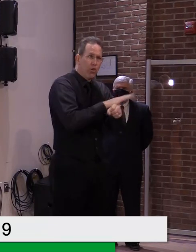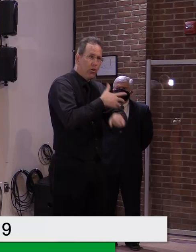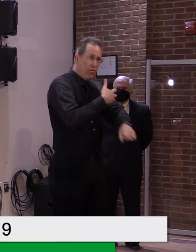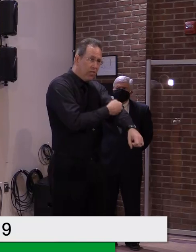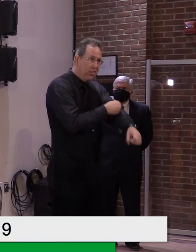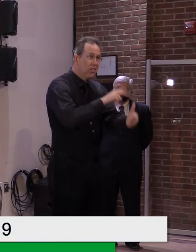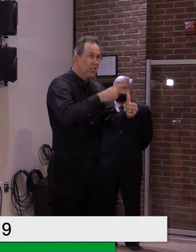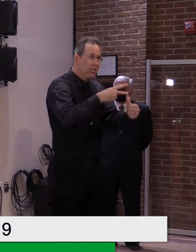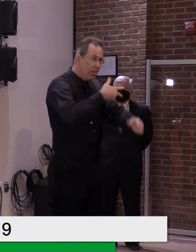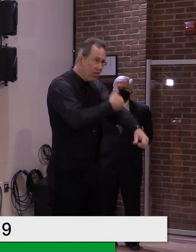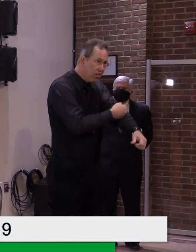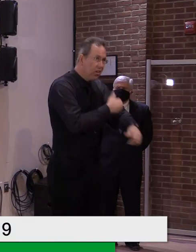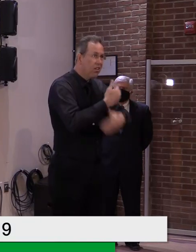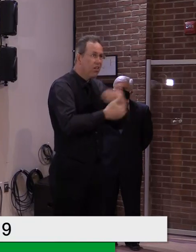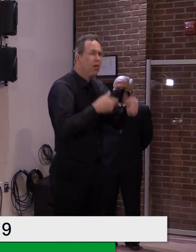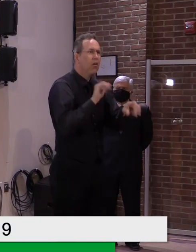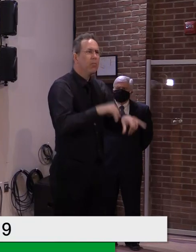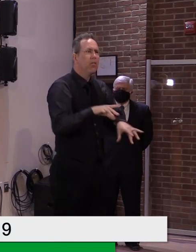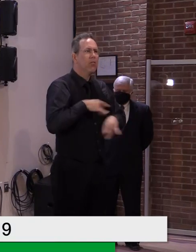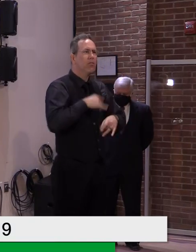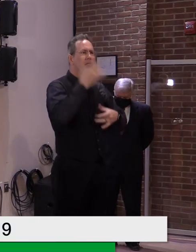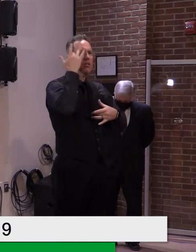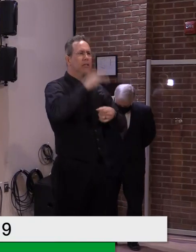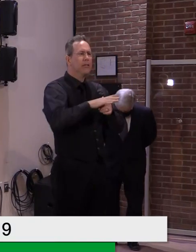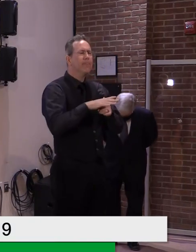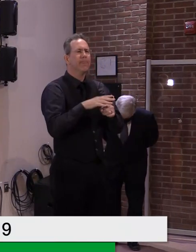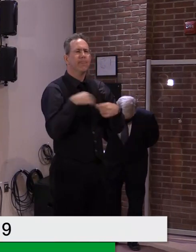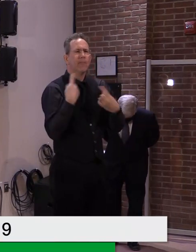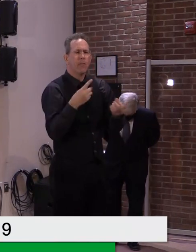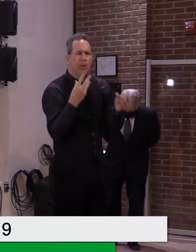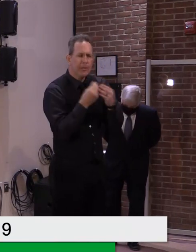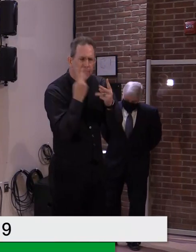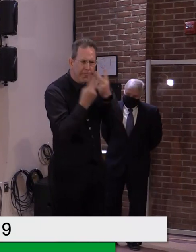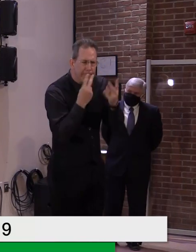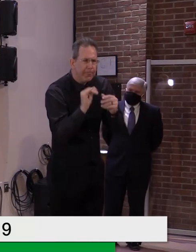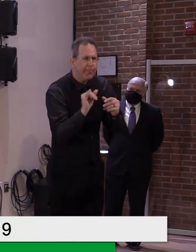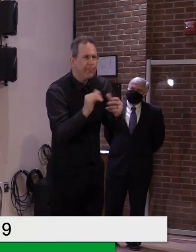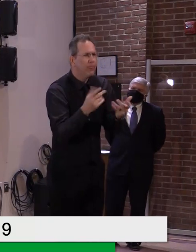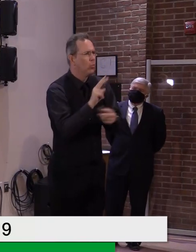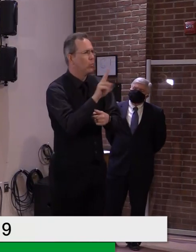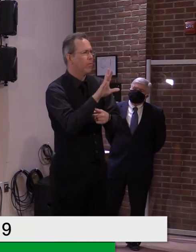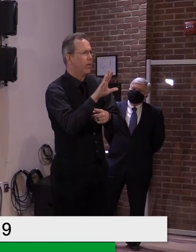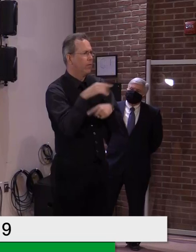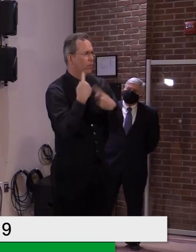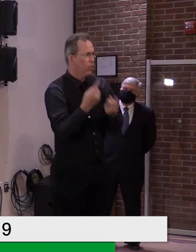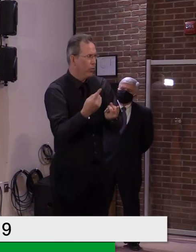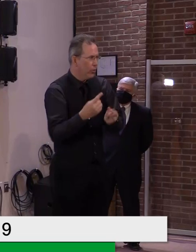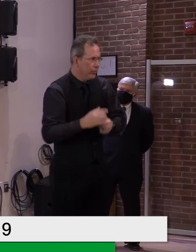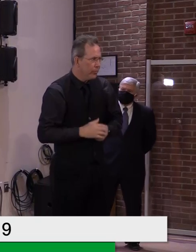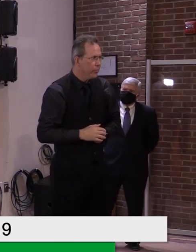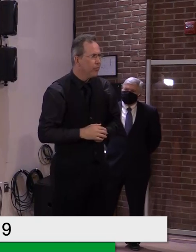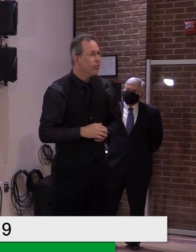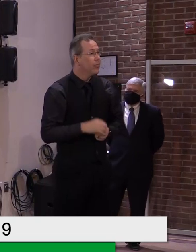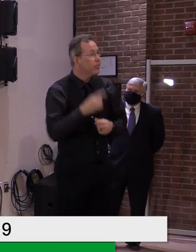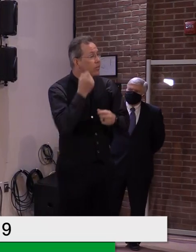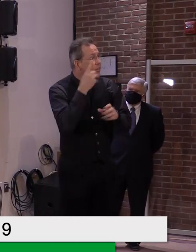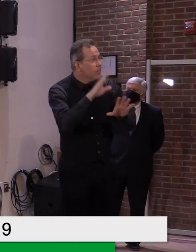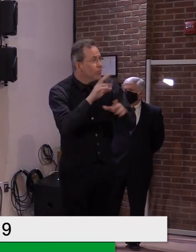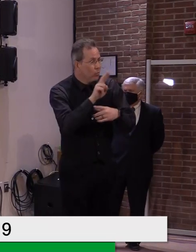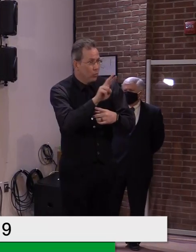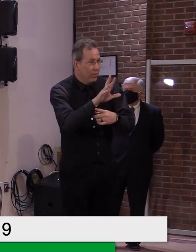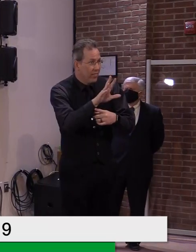presumably for symptoms, but I don't have insight into all of that for COVID. So think about that, 25 cases, and we've